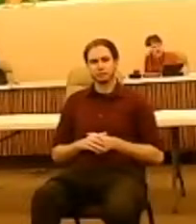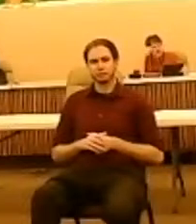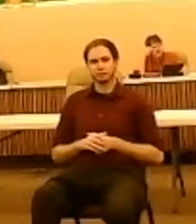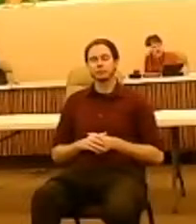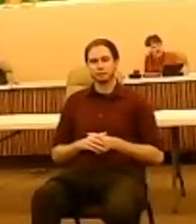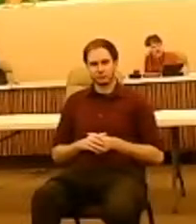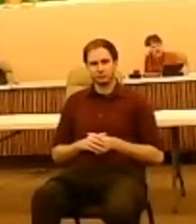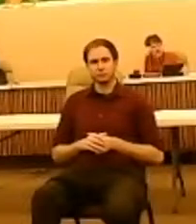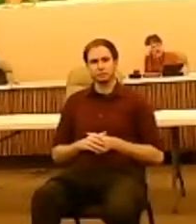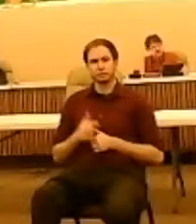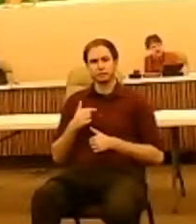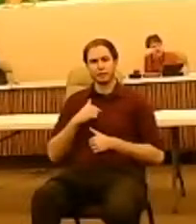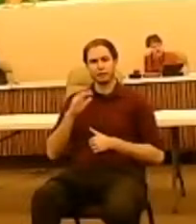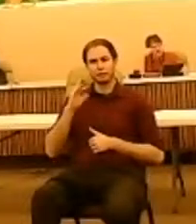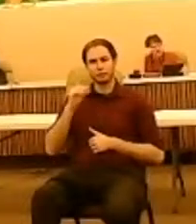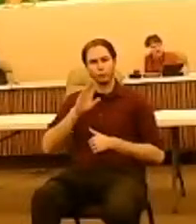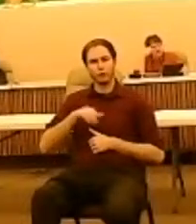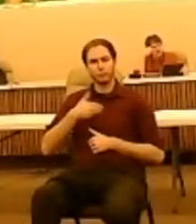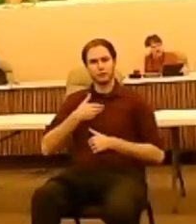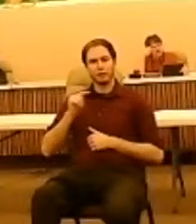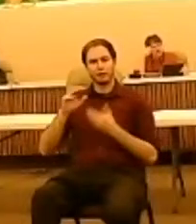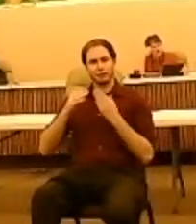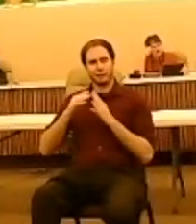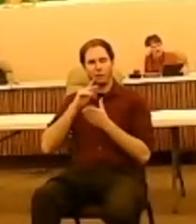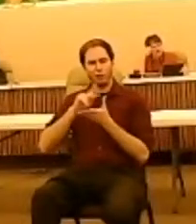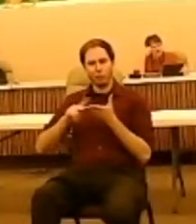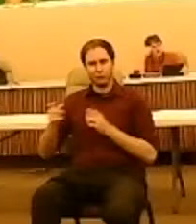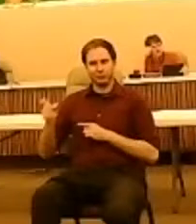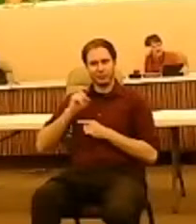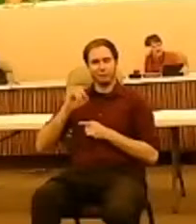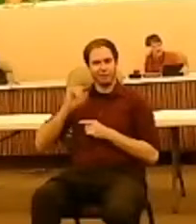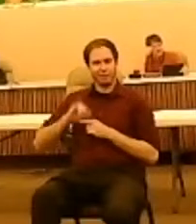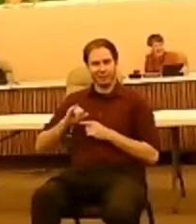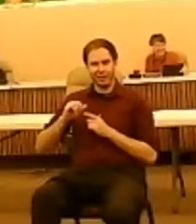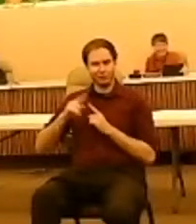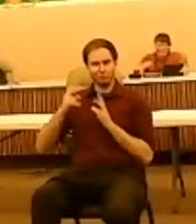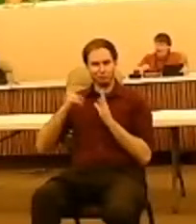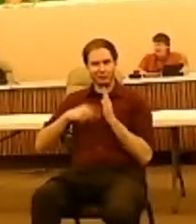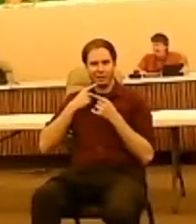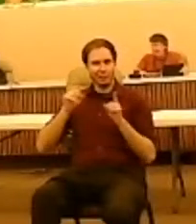I apparently upset the town clerks and they gave me this resolution to read.